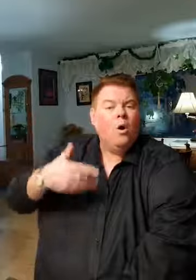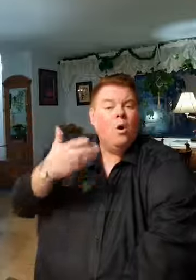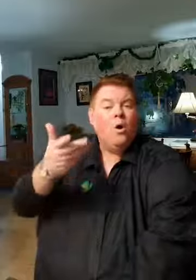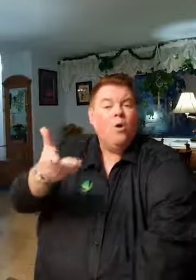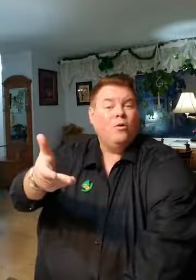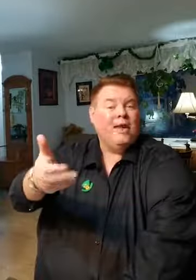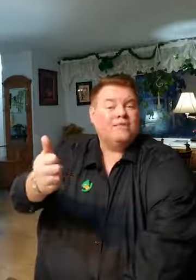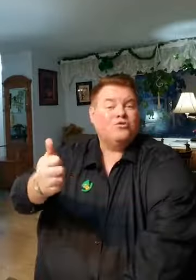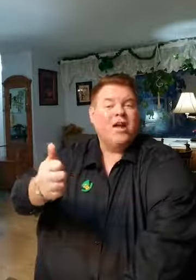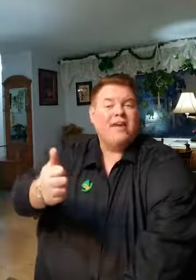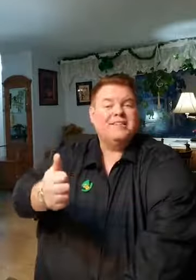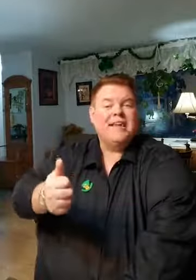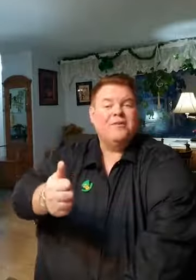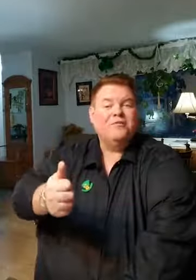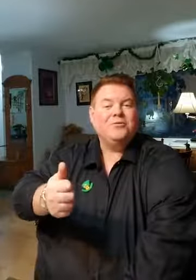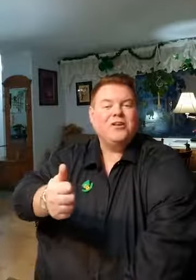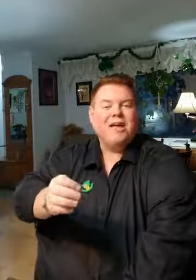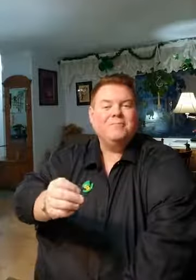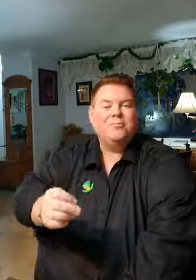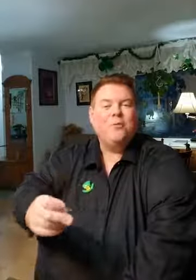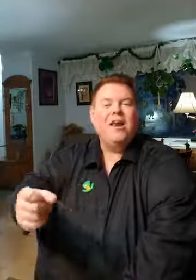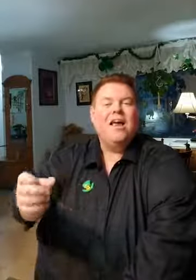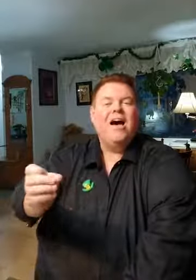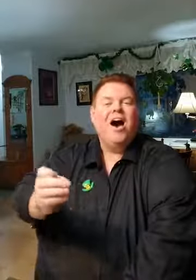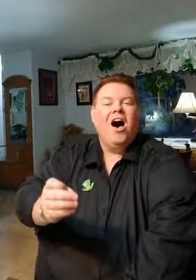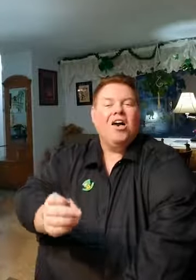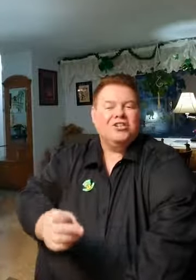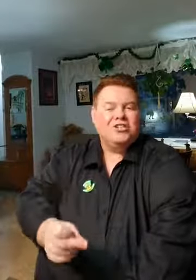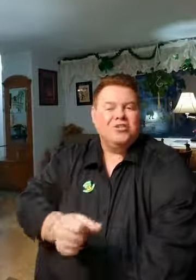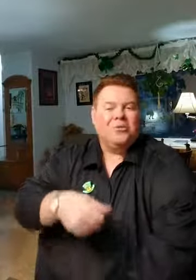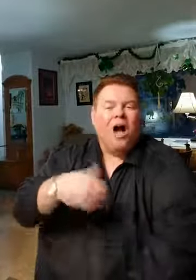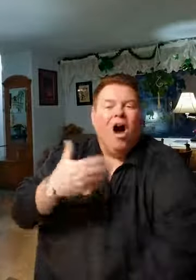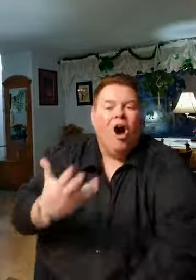Show. Let's try that together a few times. One, two.